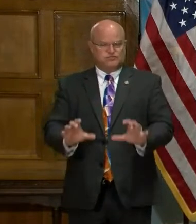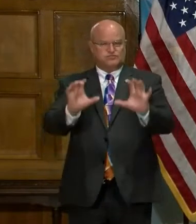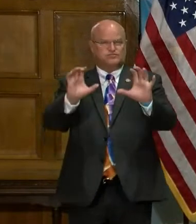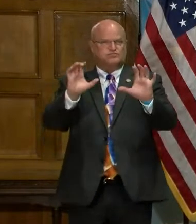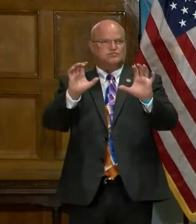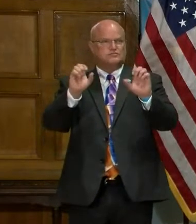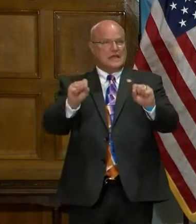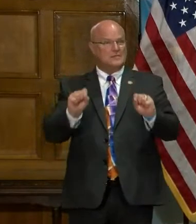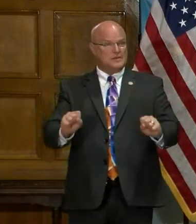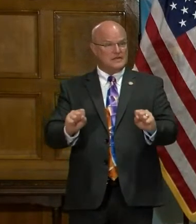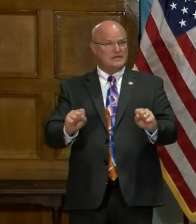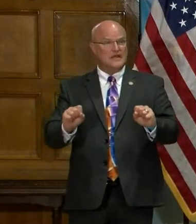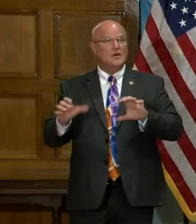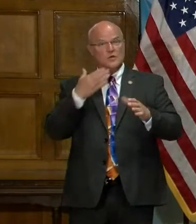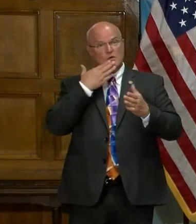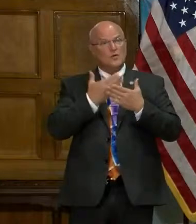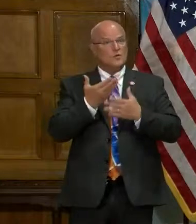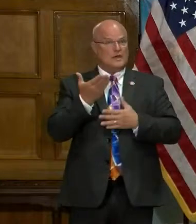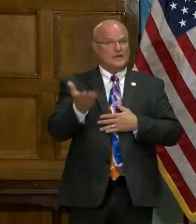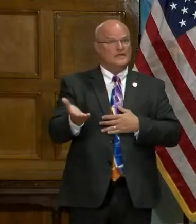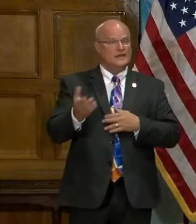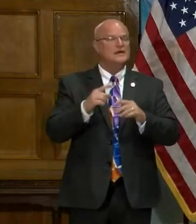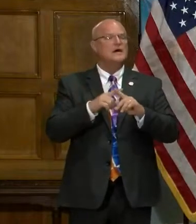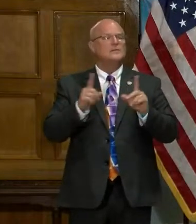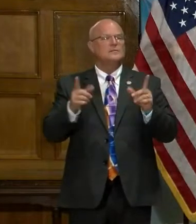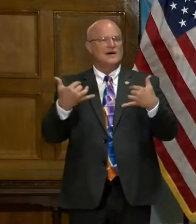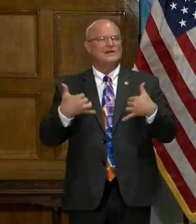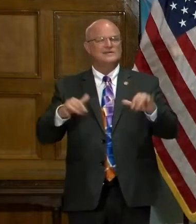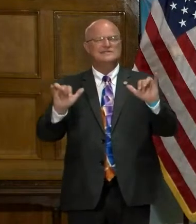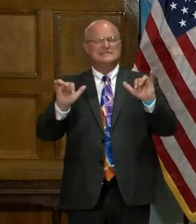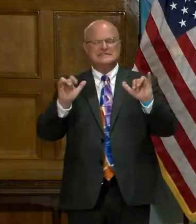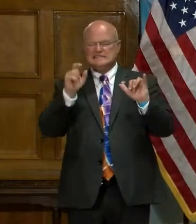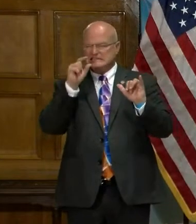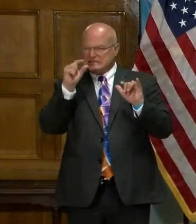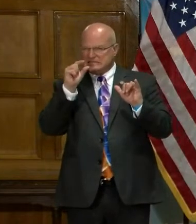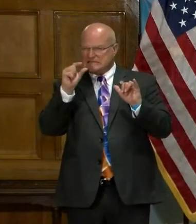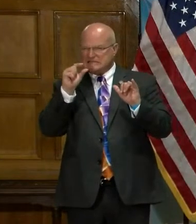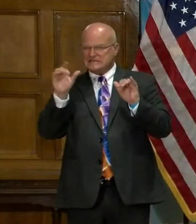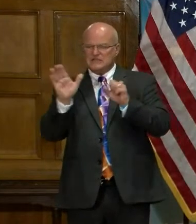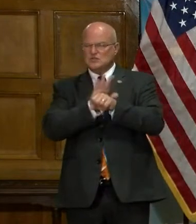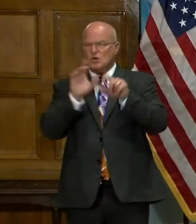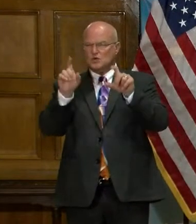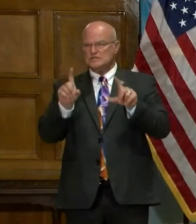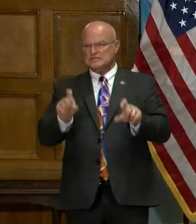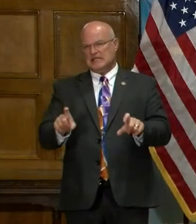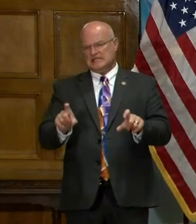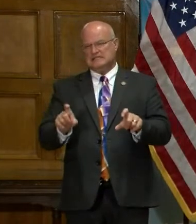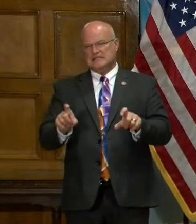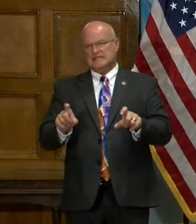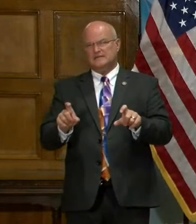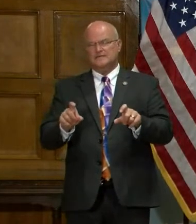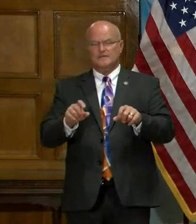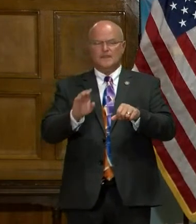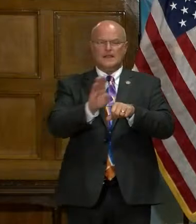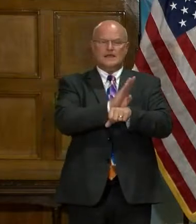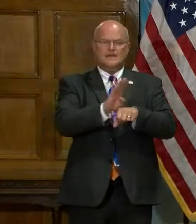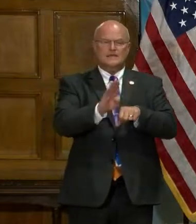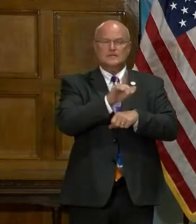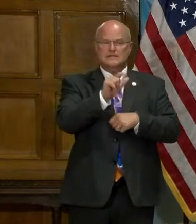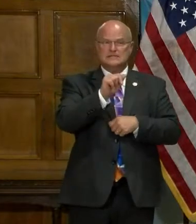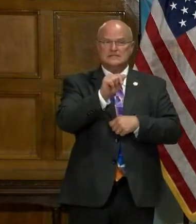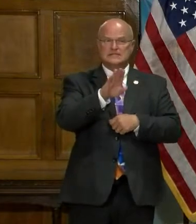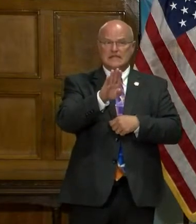our capability, and we're doing well there, but we're still only a small fraction of the total testing. The commercial